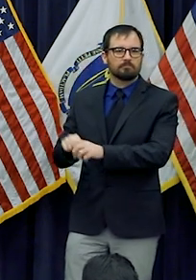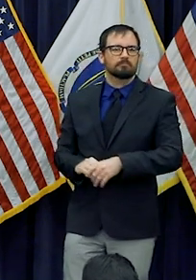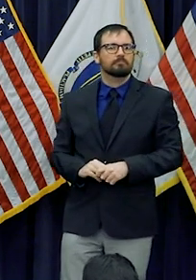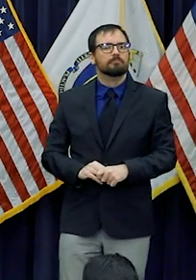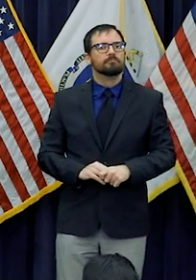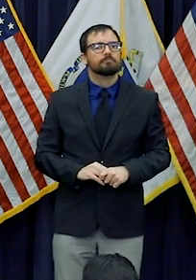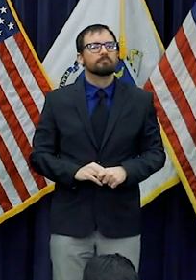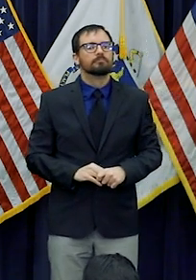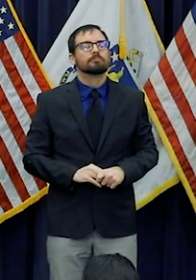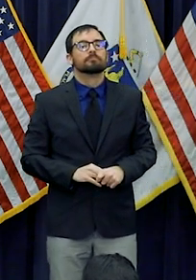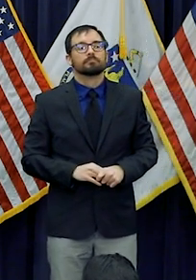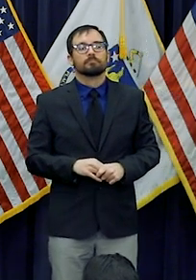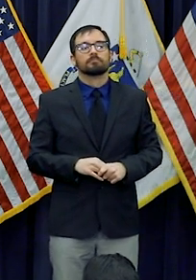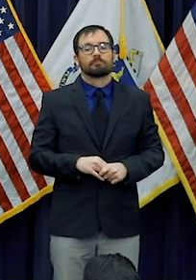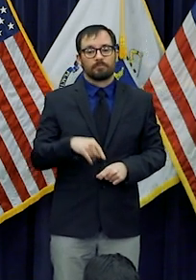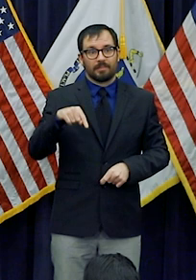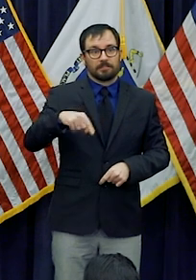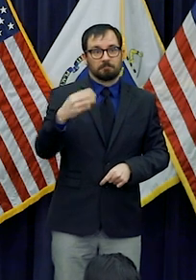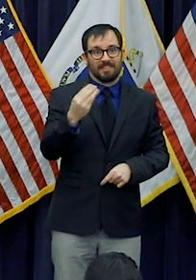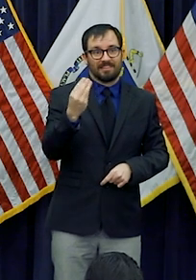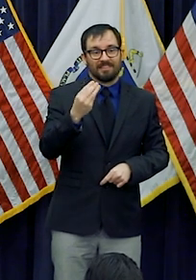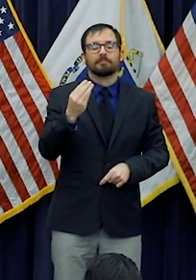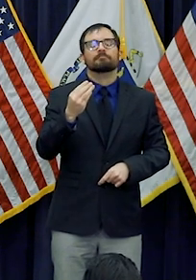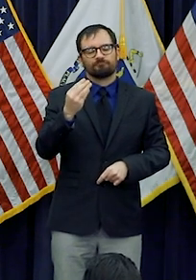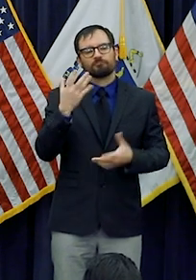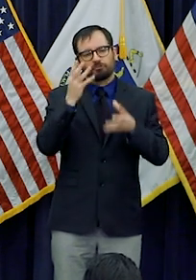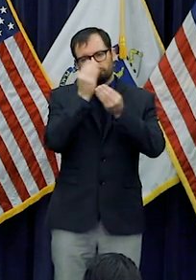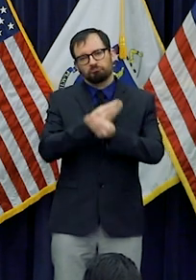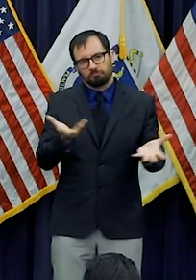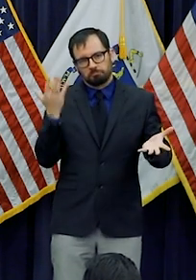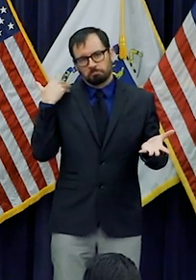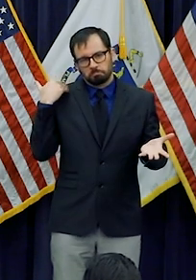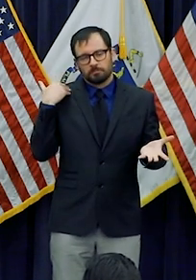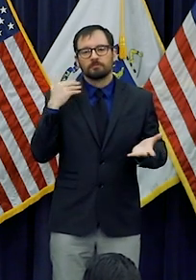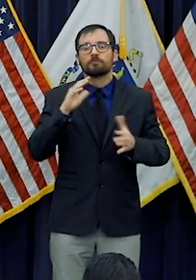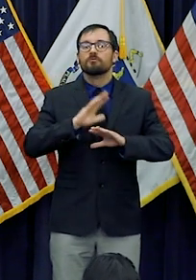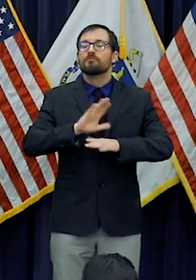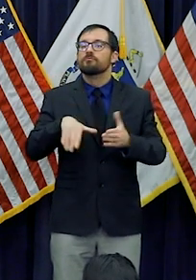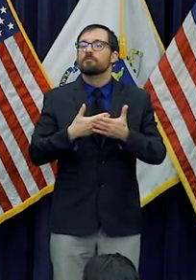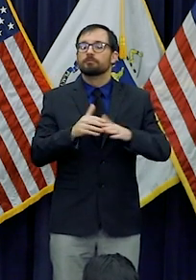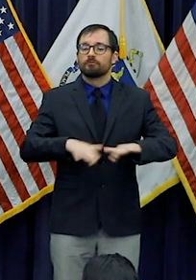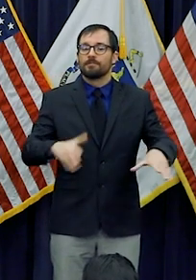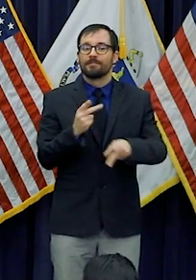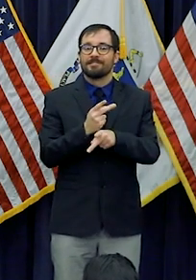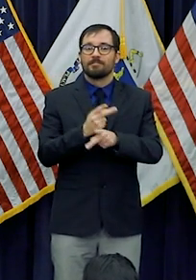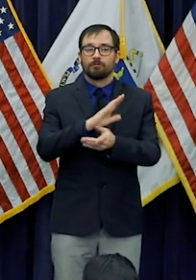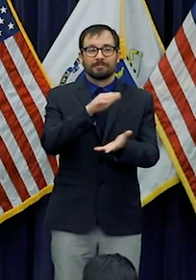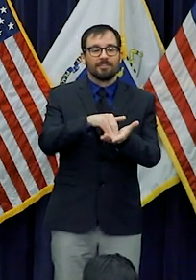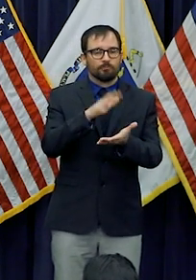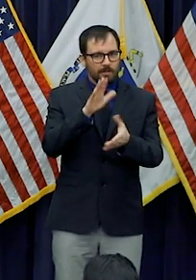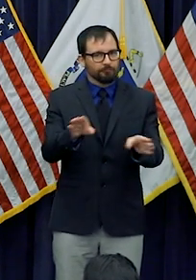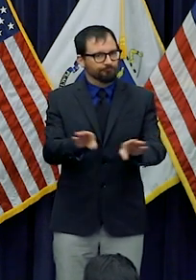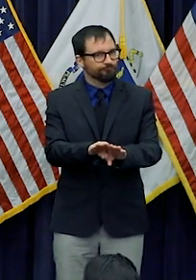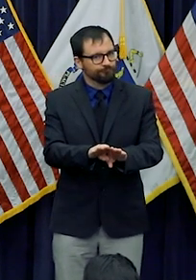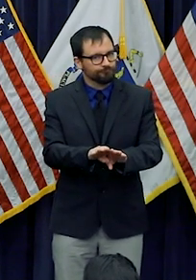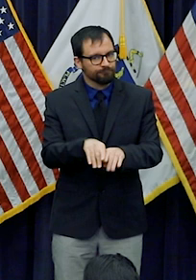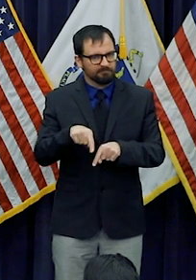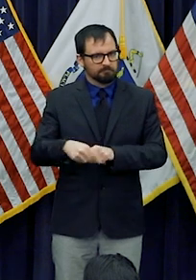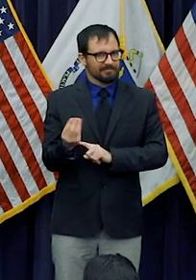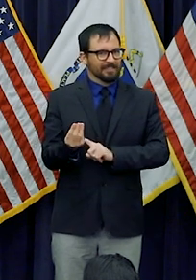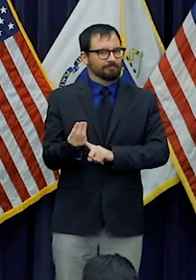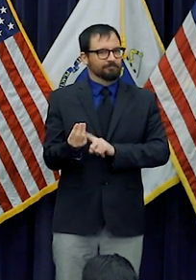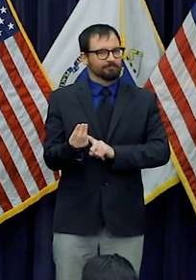care providers in Massachusetts would close. We know that child care is an especially critical piece